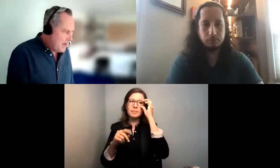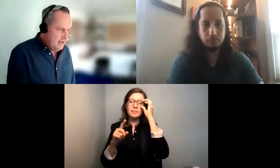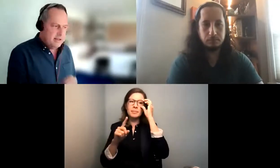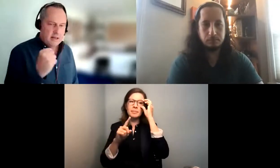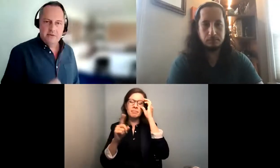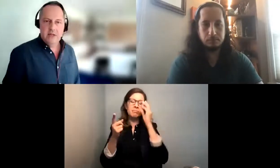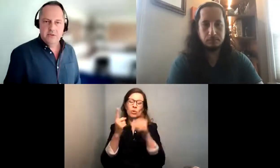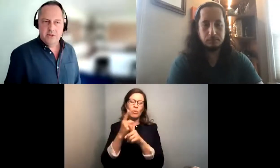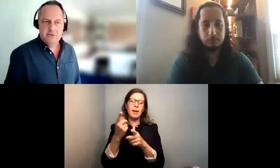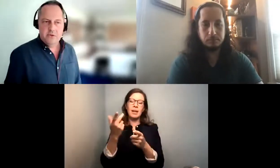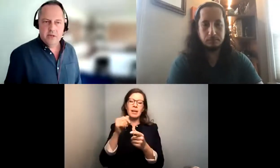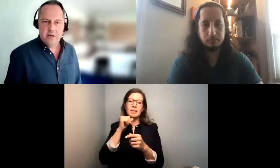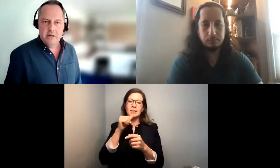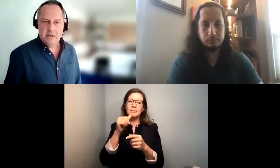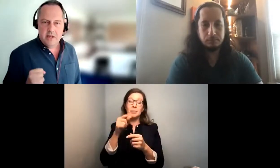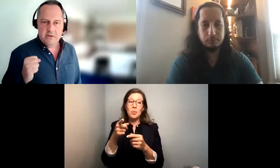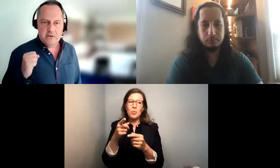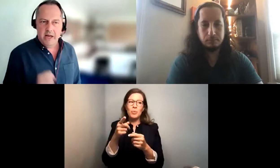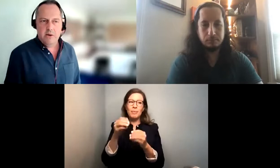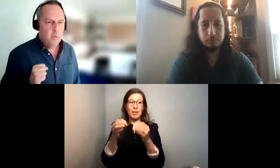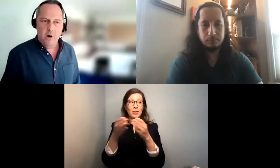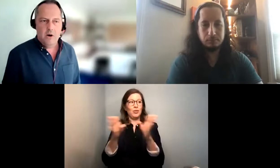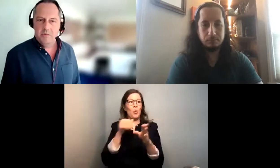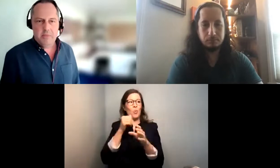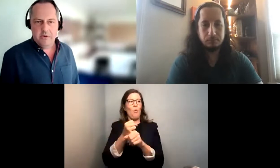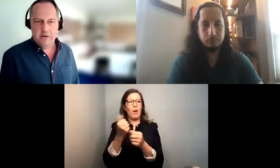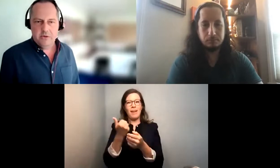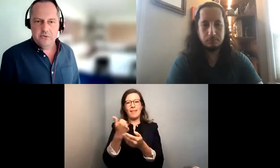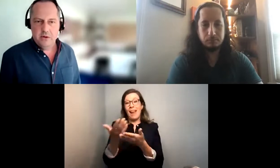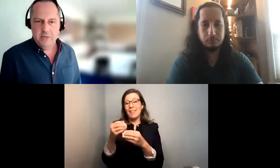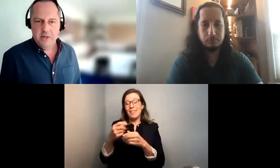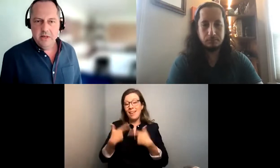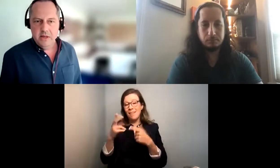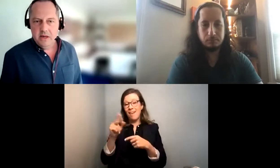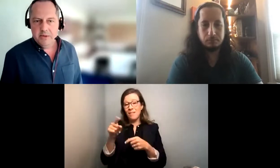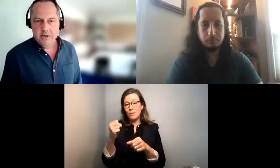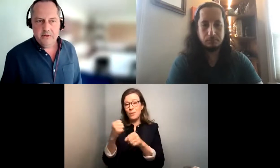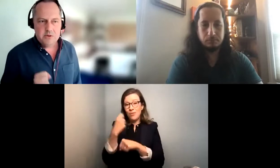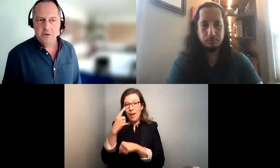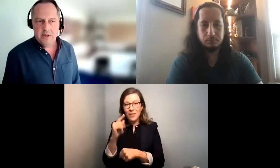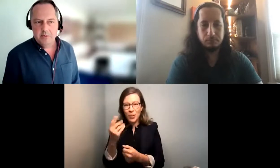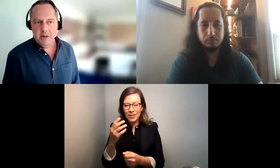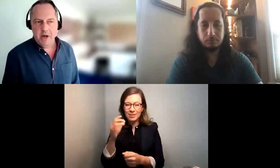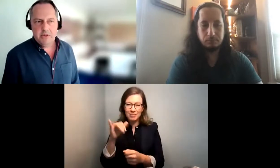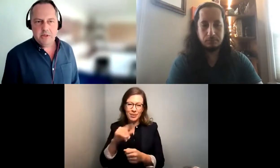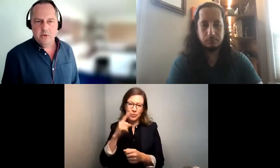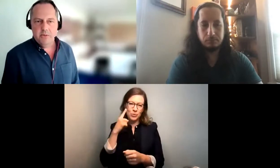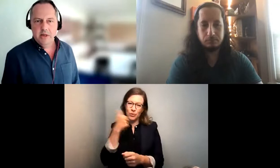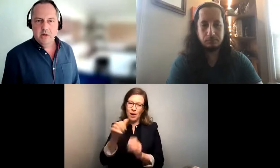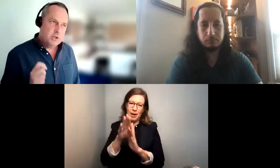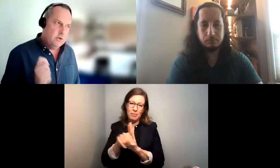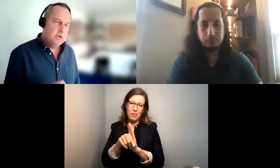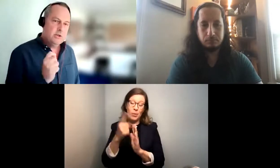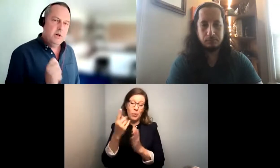you don't get anything in life unless you fight for it, and that doesn't matter what background you're from. There's one thing that my parents told